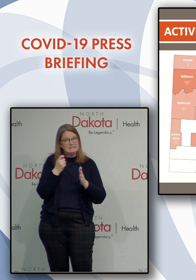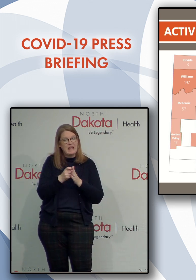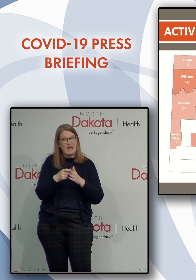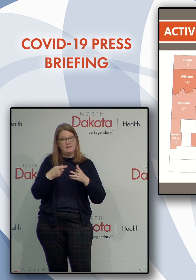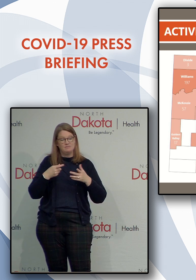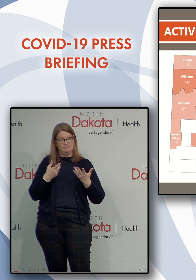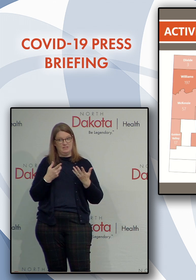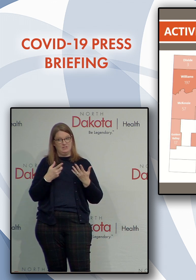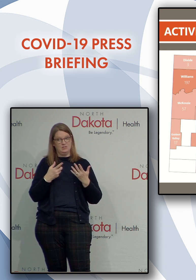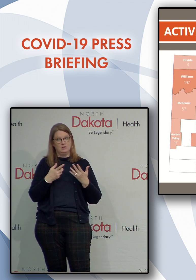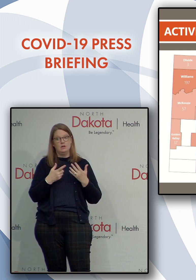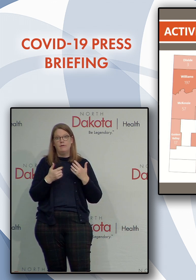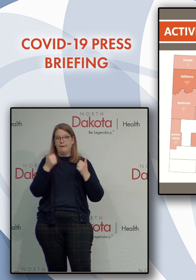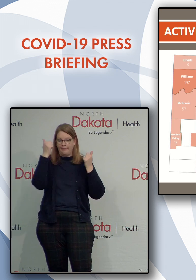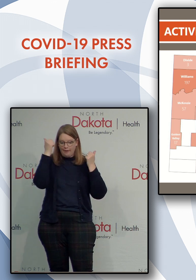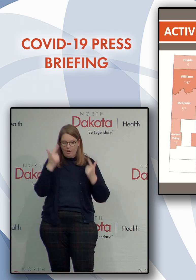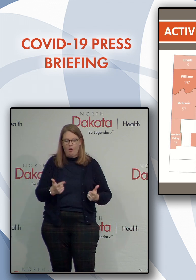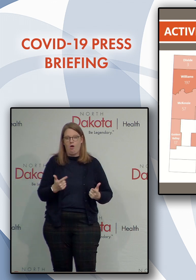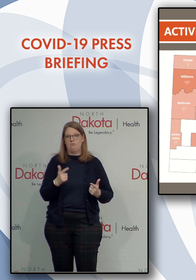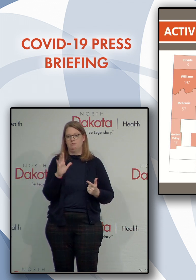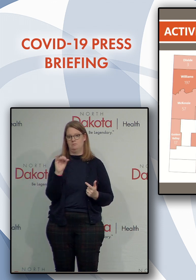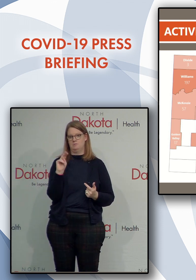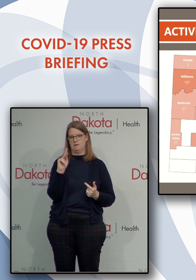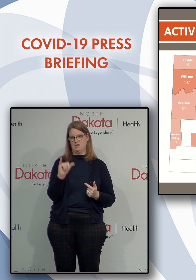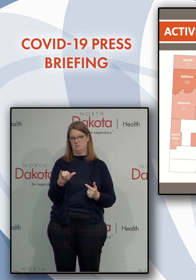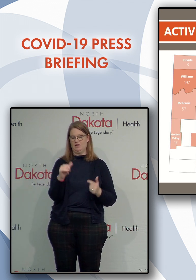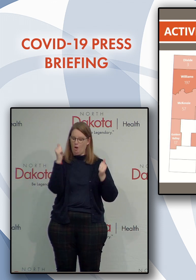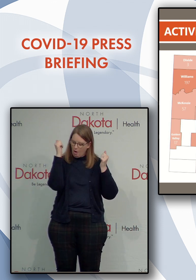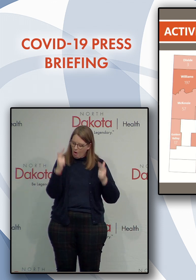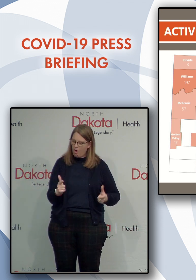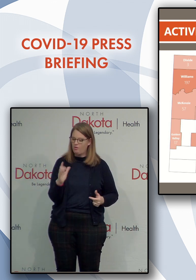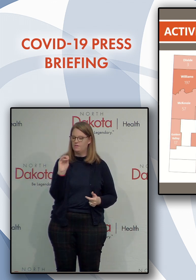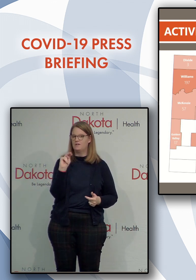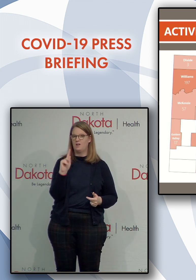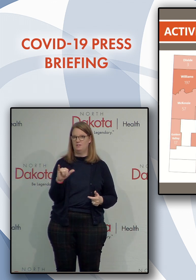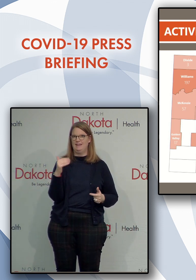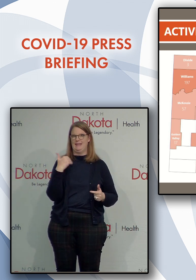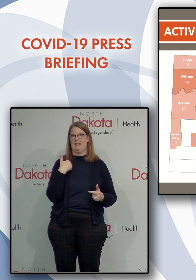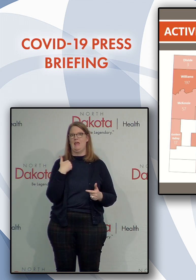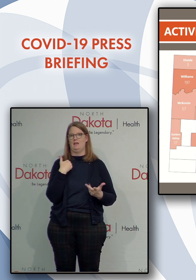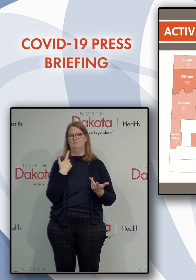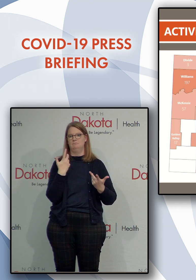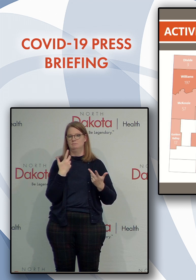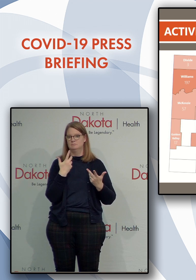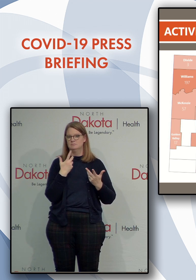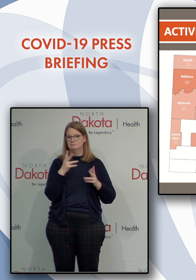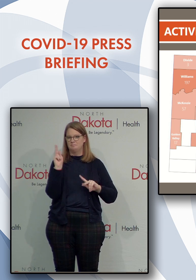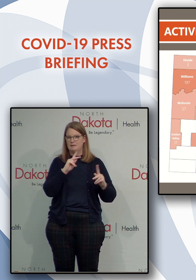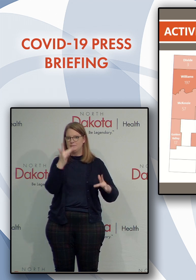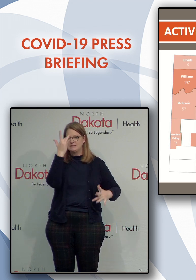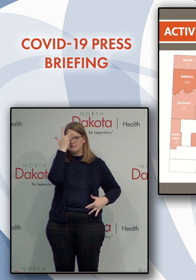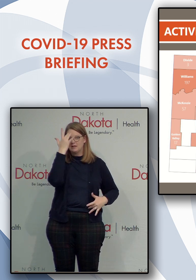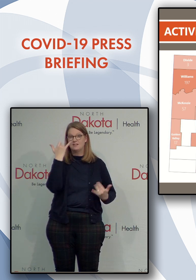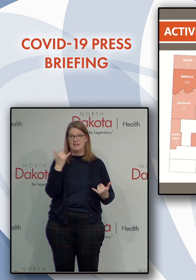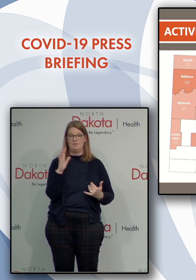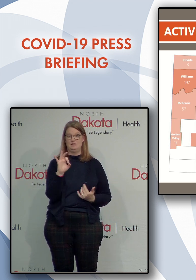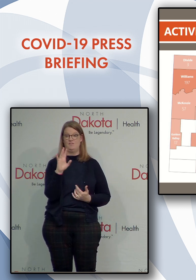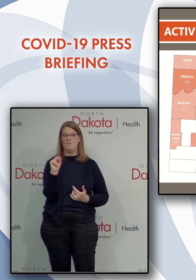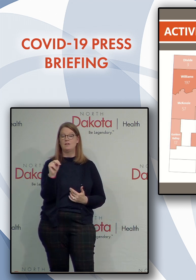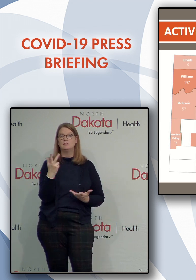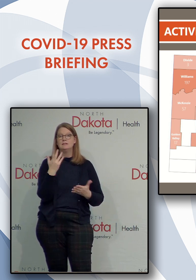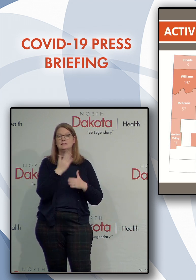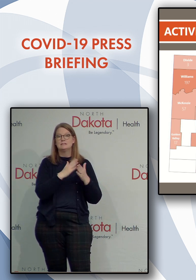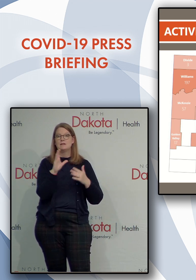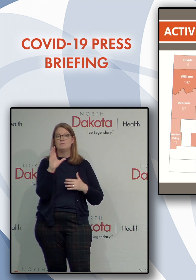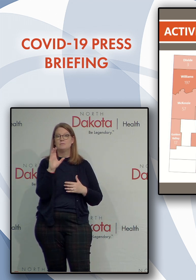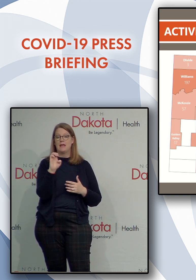this fall where every county always had active cases, and so and it's fun because some of these counties,